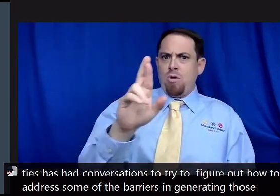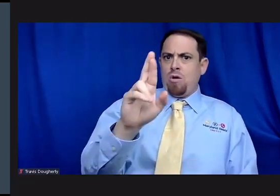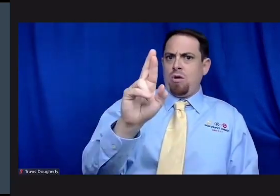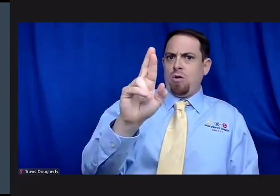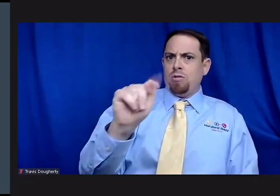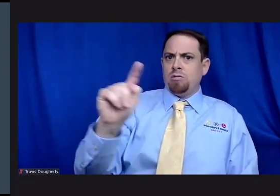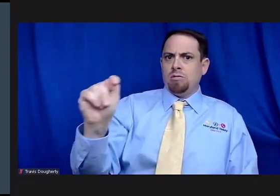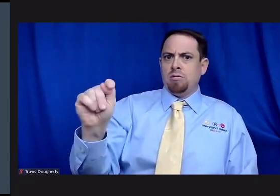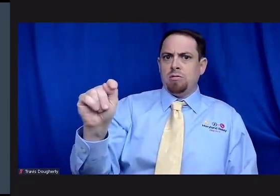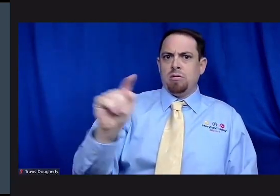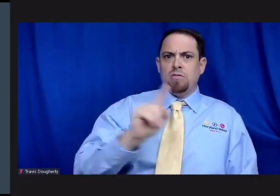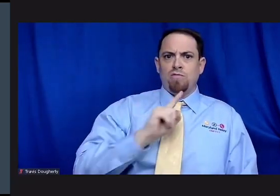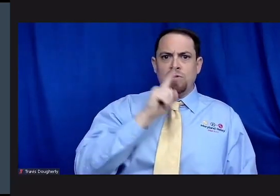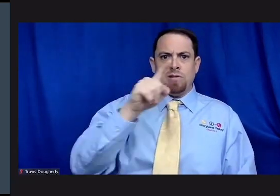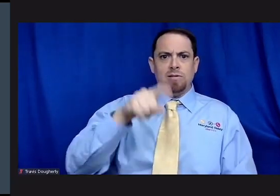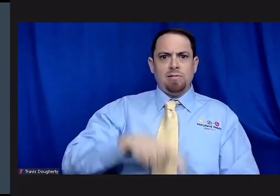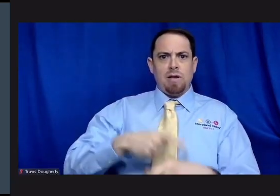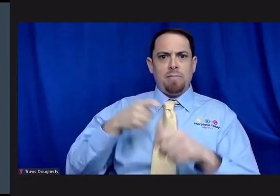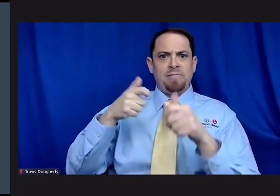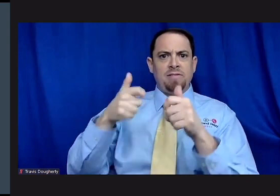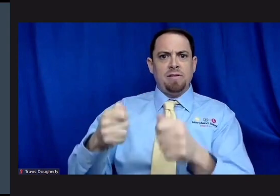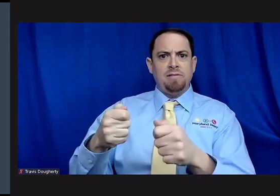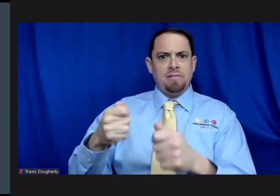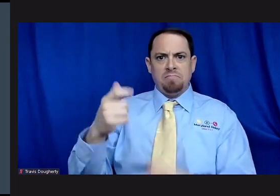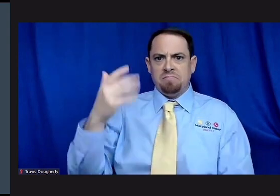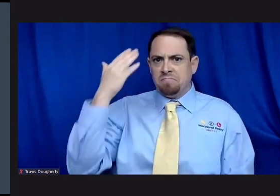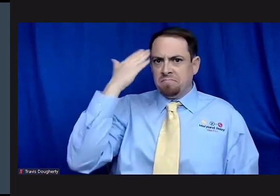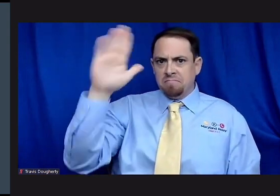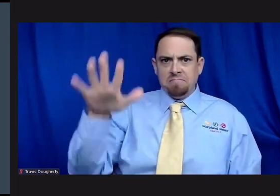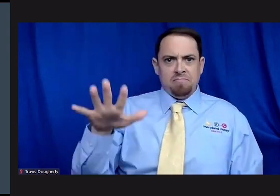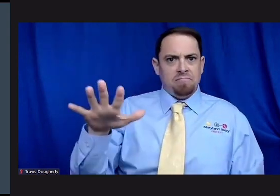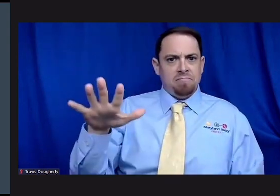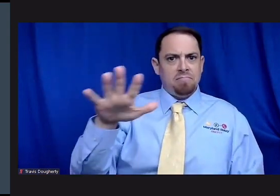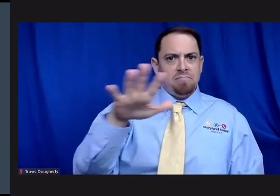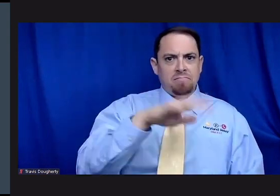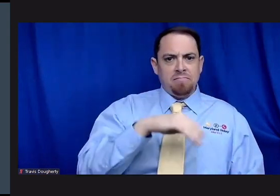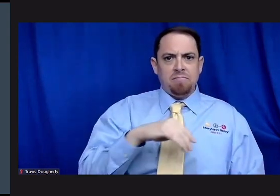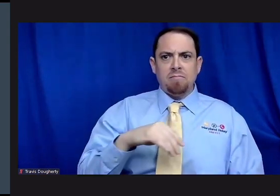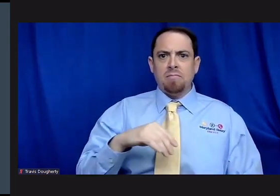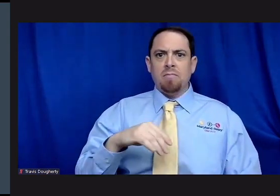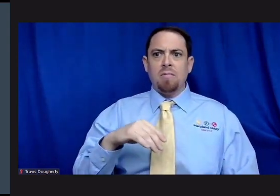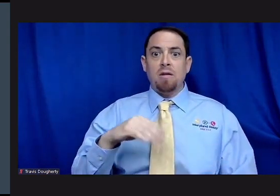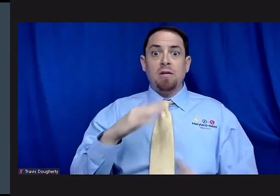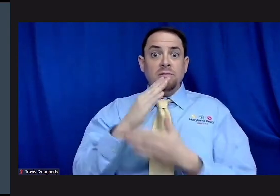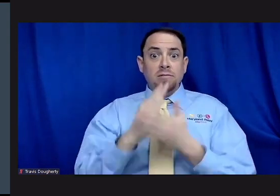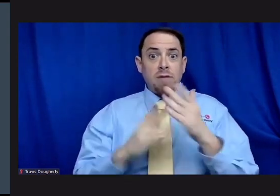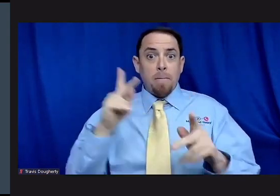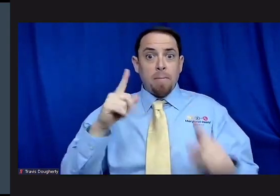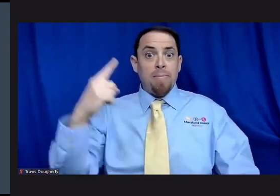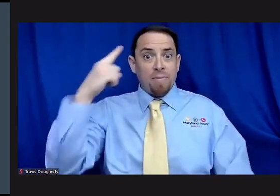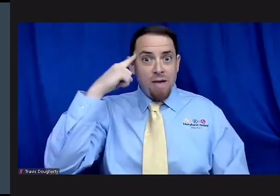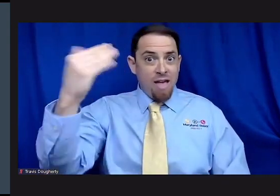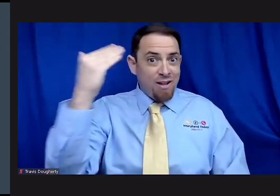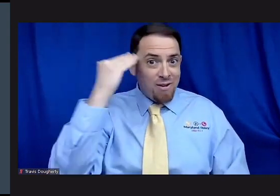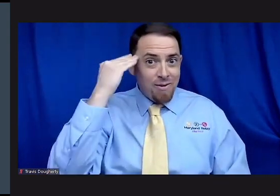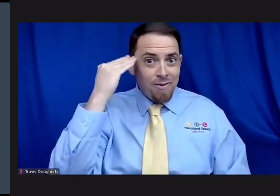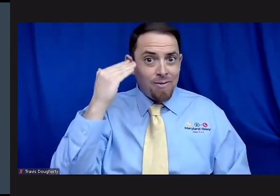First barrier is a lack of awareness. Many people don't know what RTT technology is.